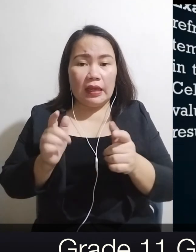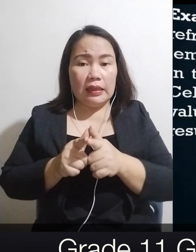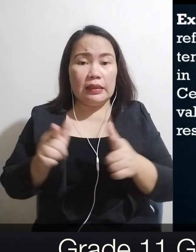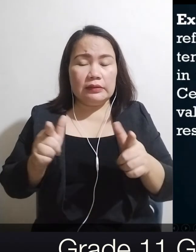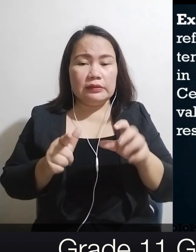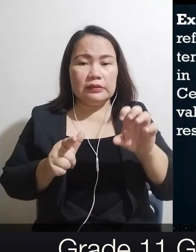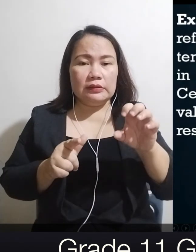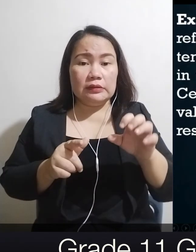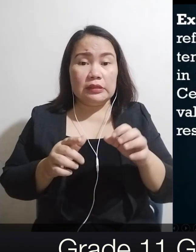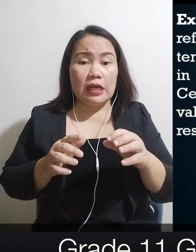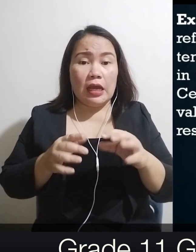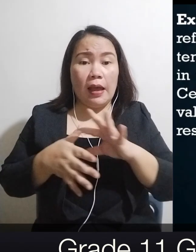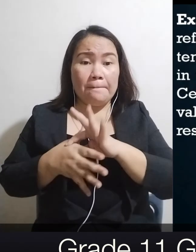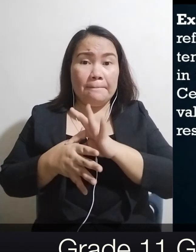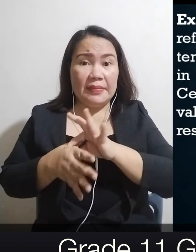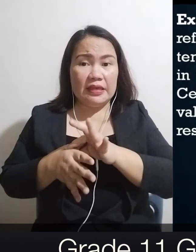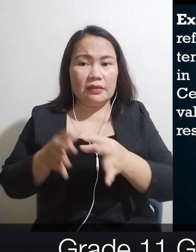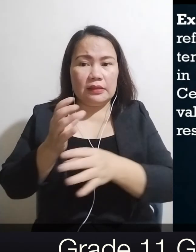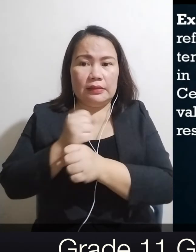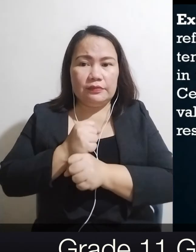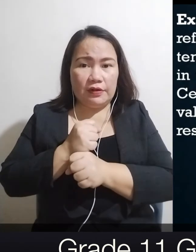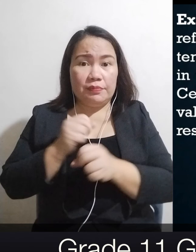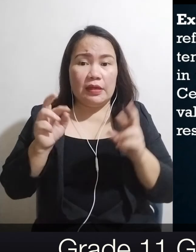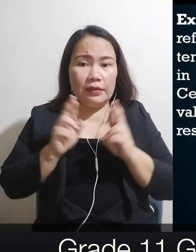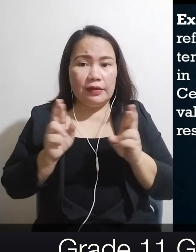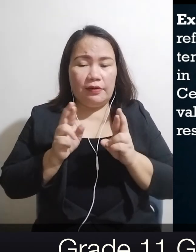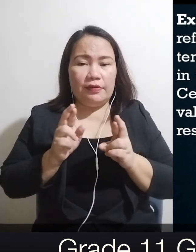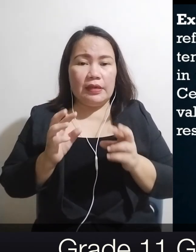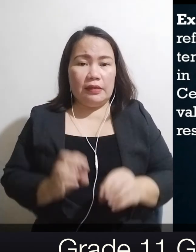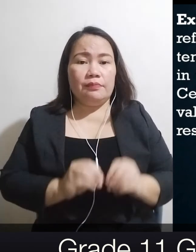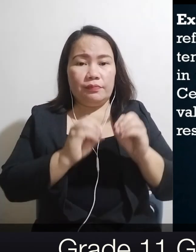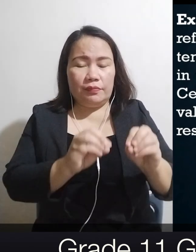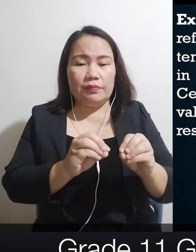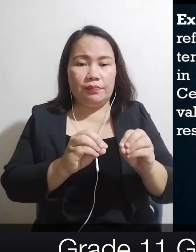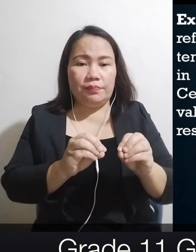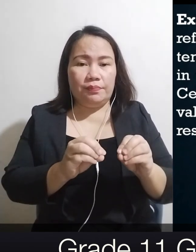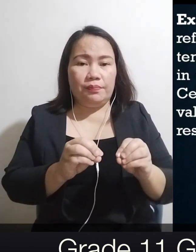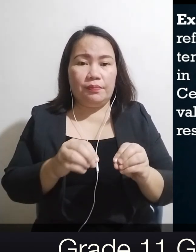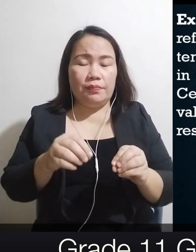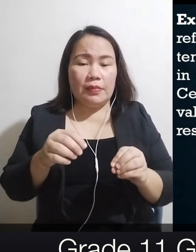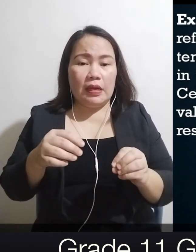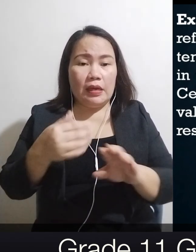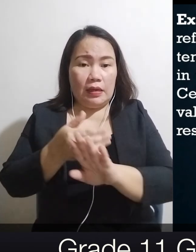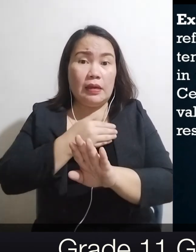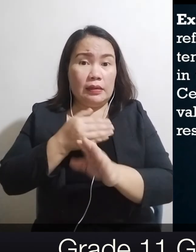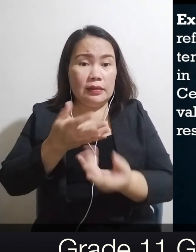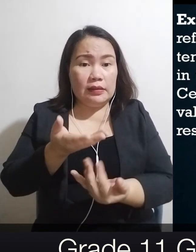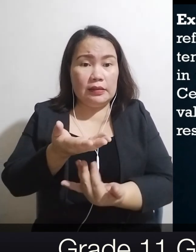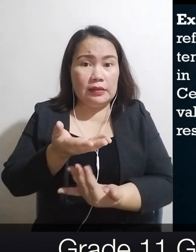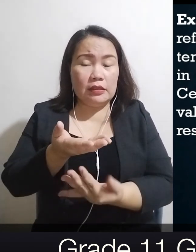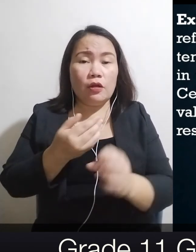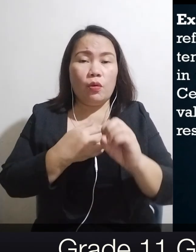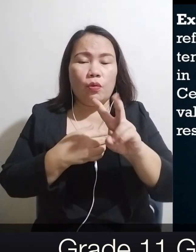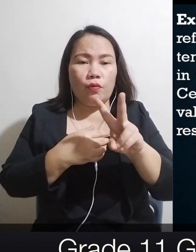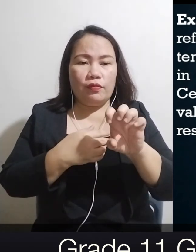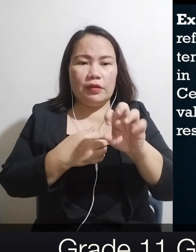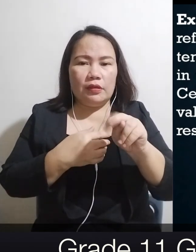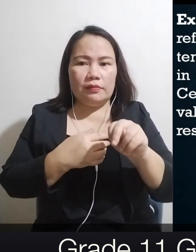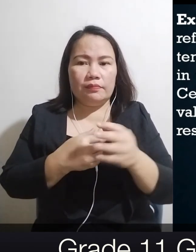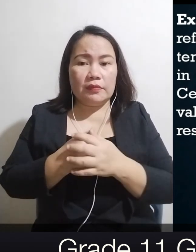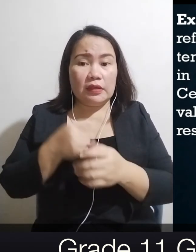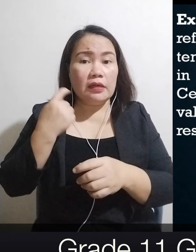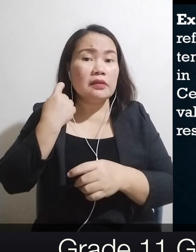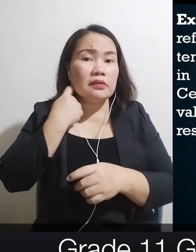give you an example. A large slab of meat is taken from the refrigerator and placed in a heated